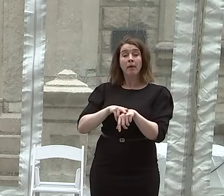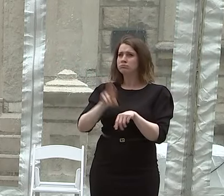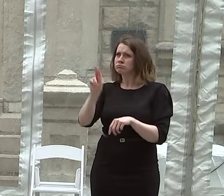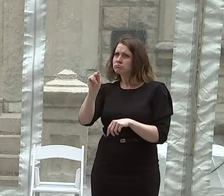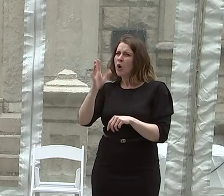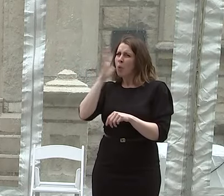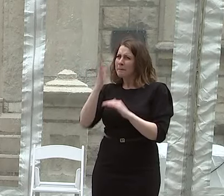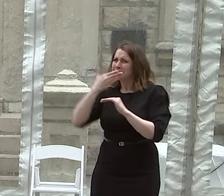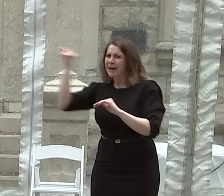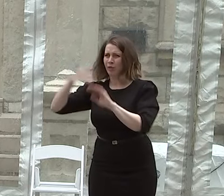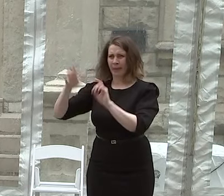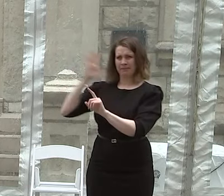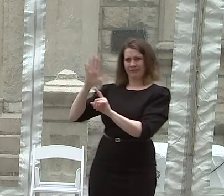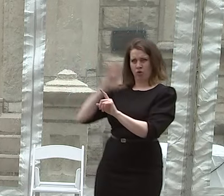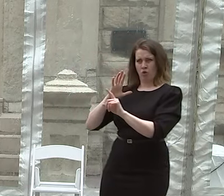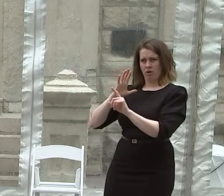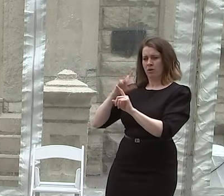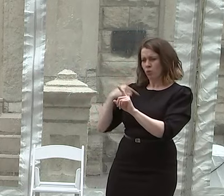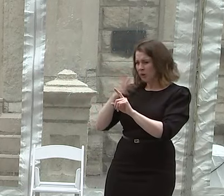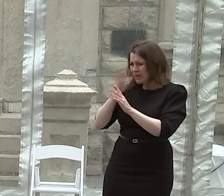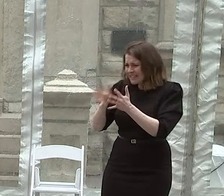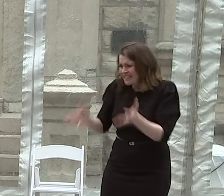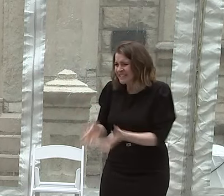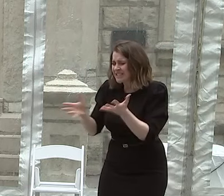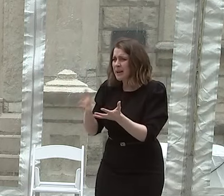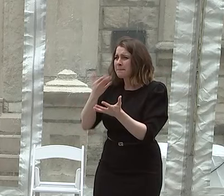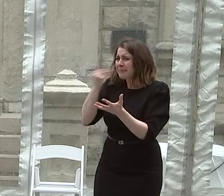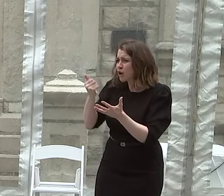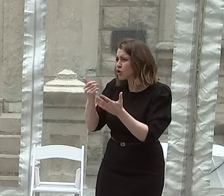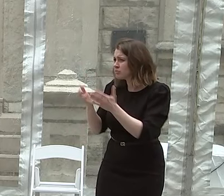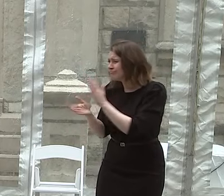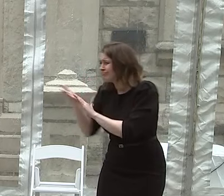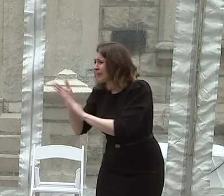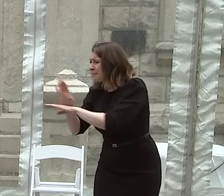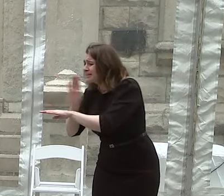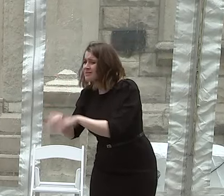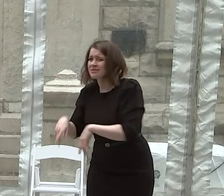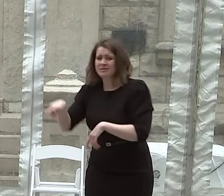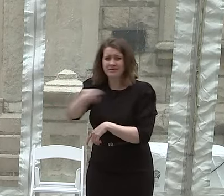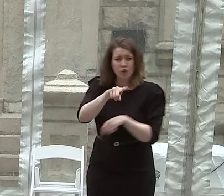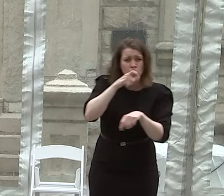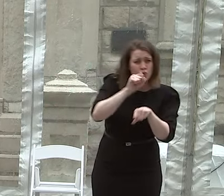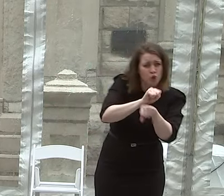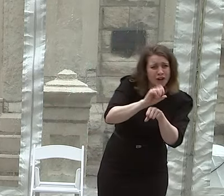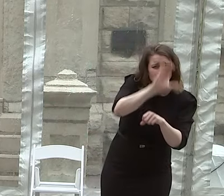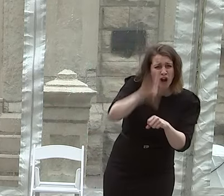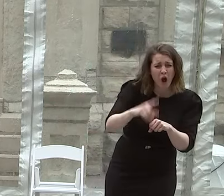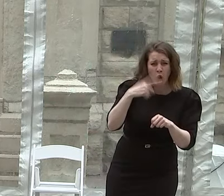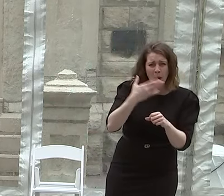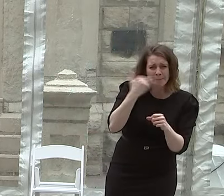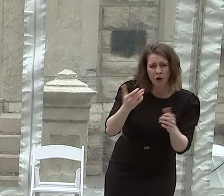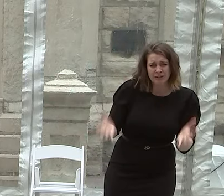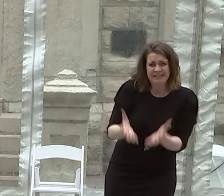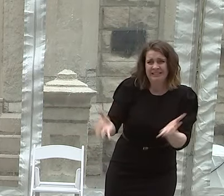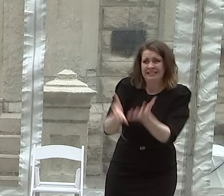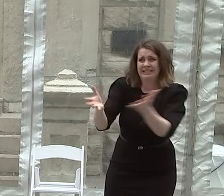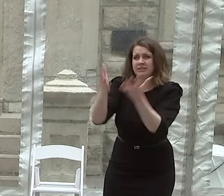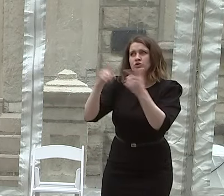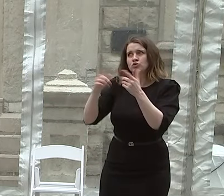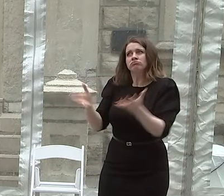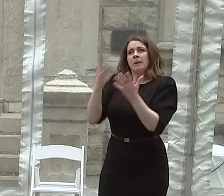strengthen worker protections and shape a new era of prosperity for the working class of Chicago, along with the rest of the